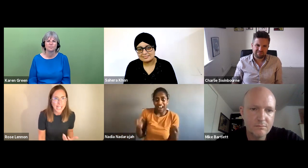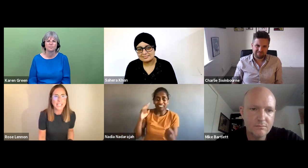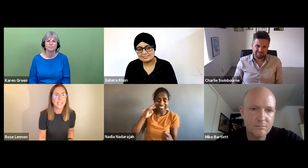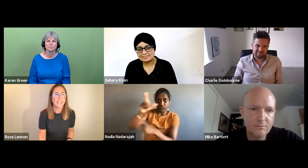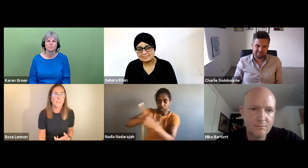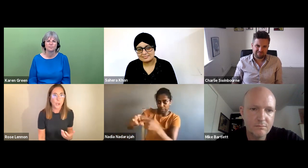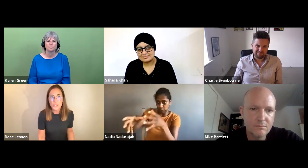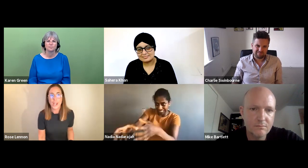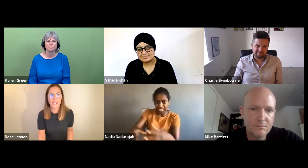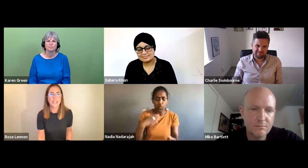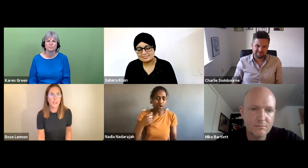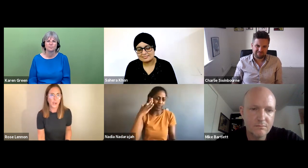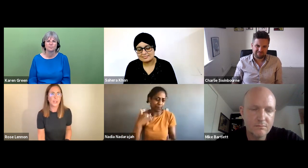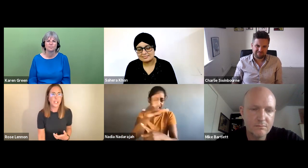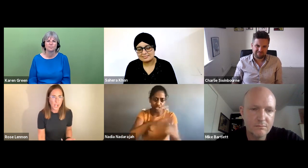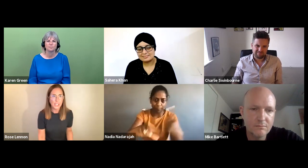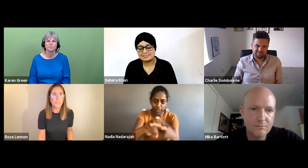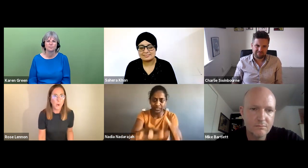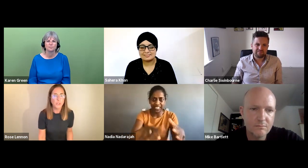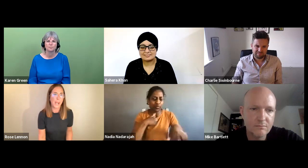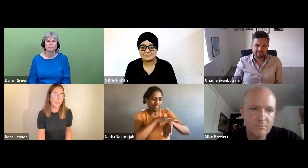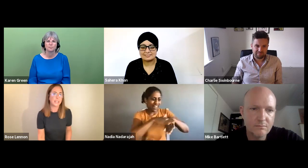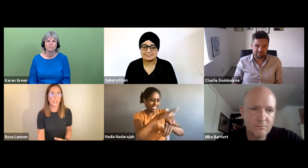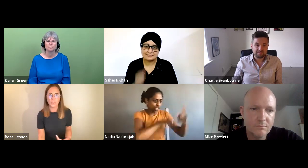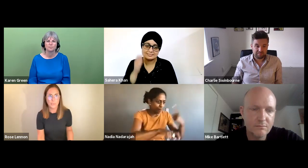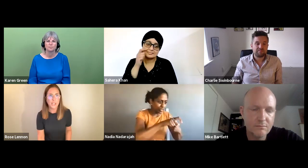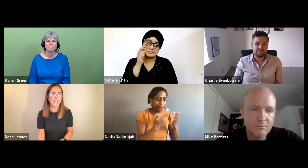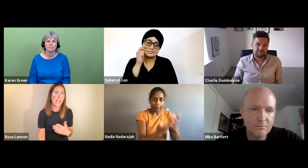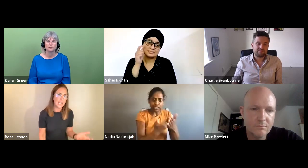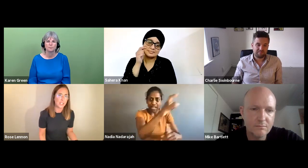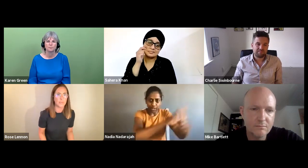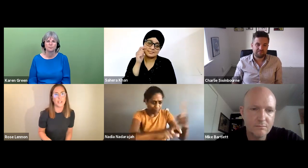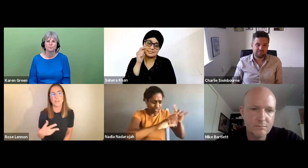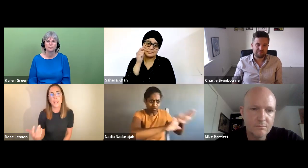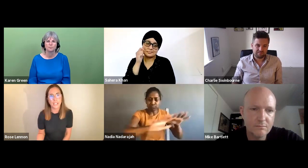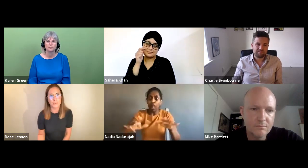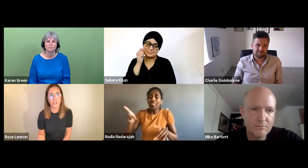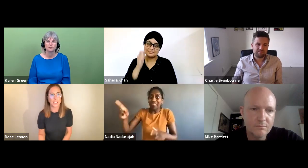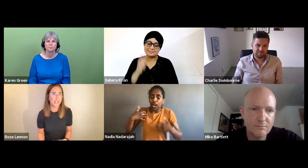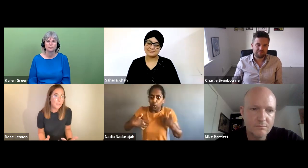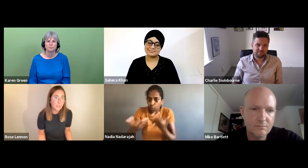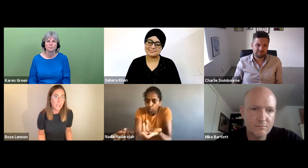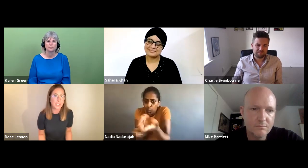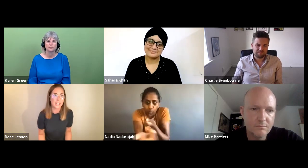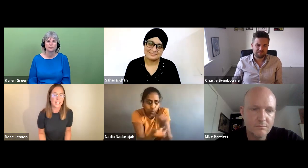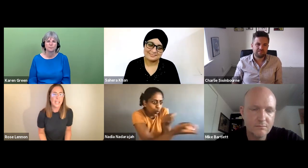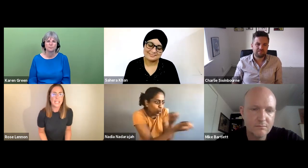community-led projects, you know, and learning more about different communities, Asian communities, Black communities, deaf communities. It's